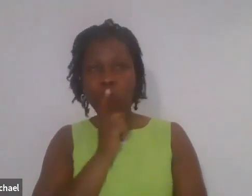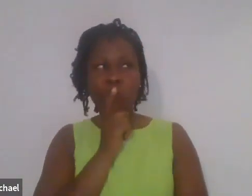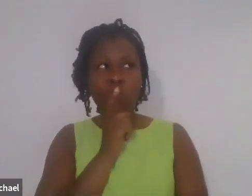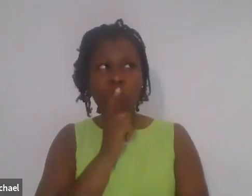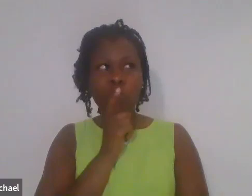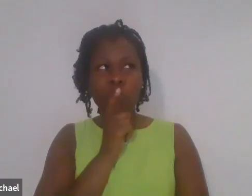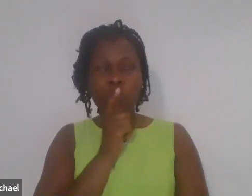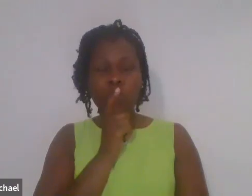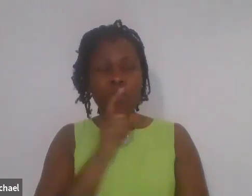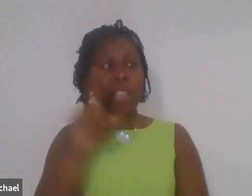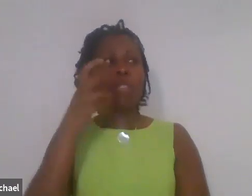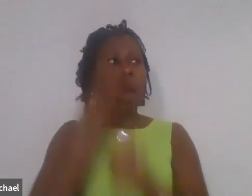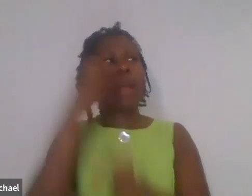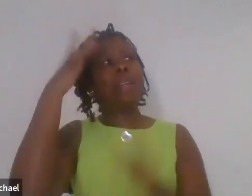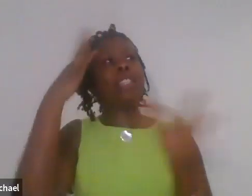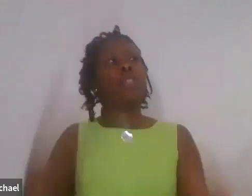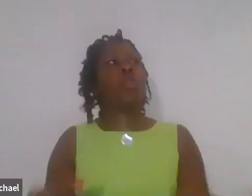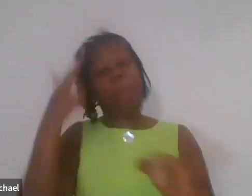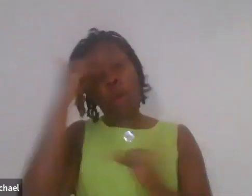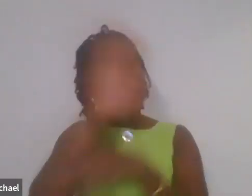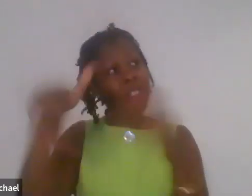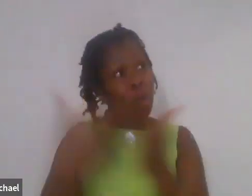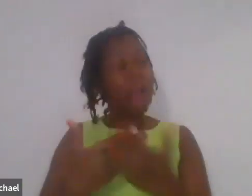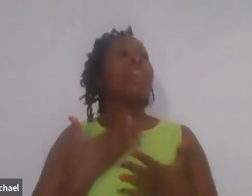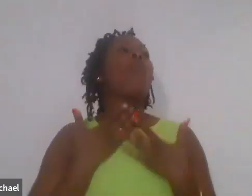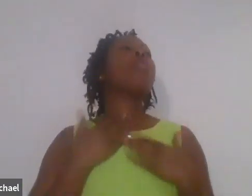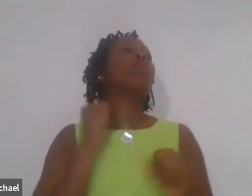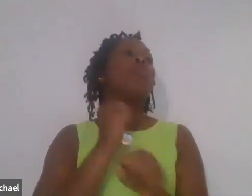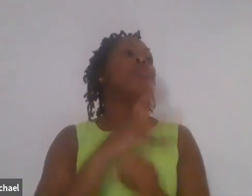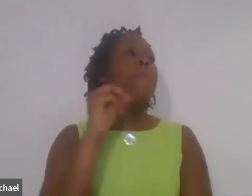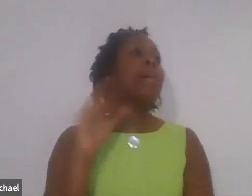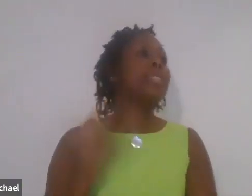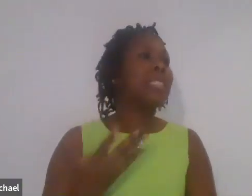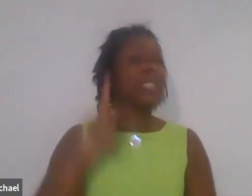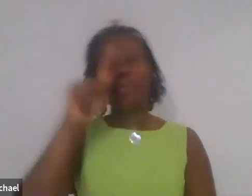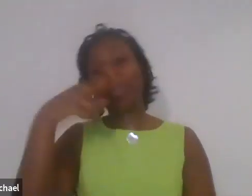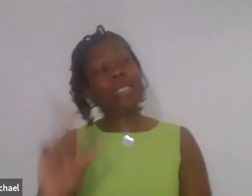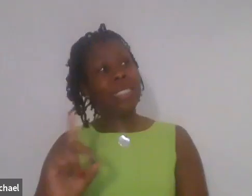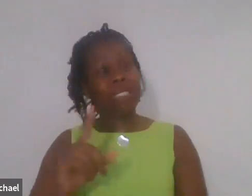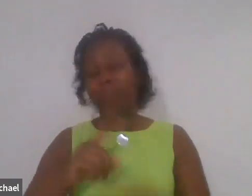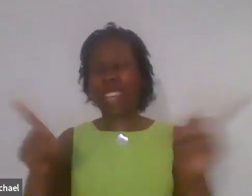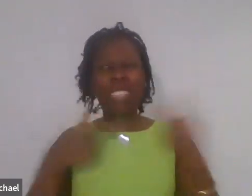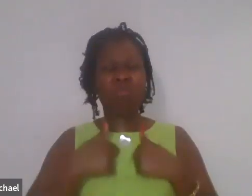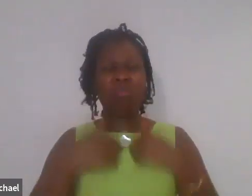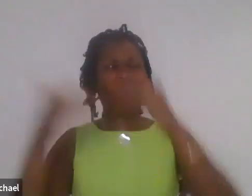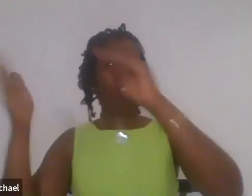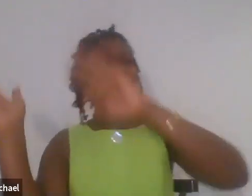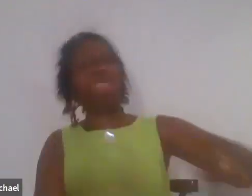with my dream? That was hard in the son. It was a very hard decision to make. Everyone want to do masters to go